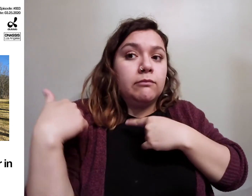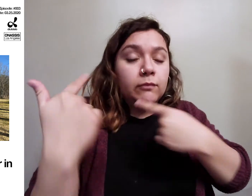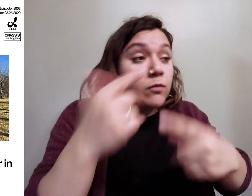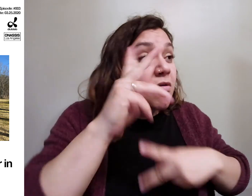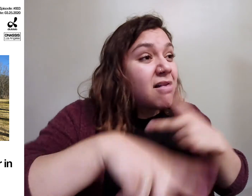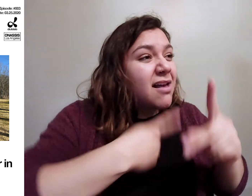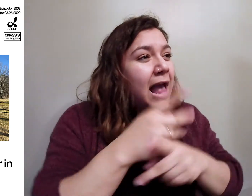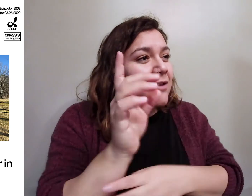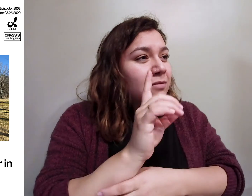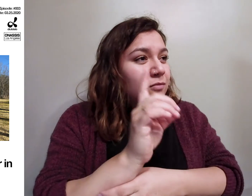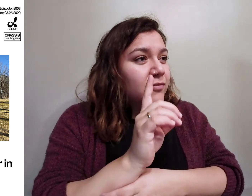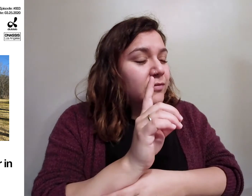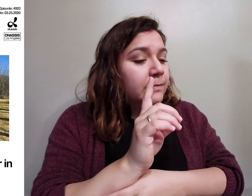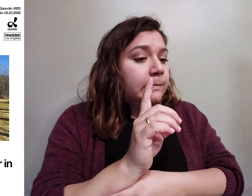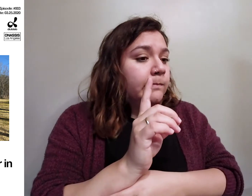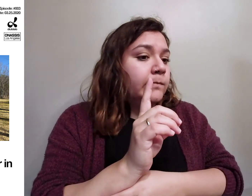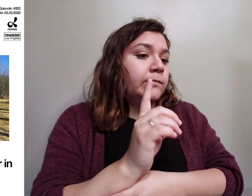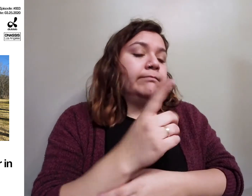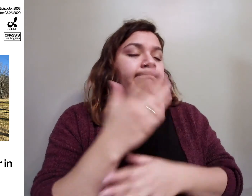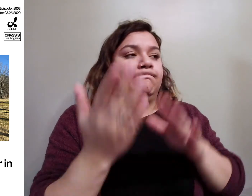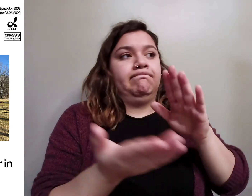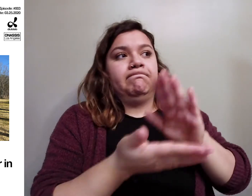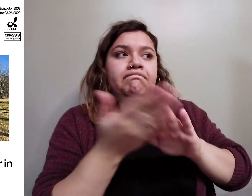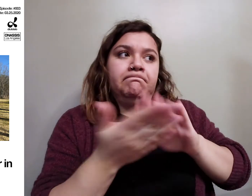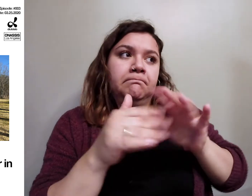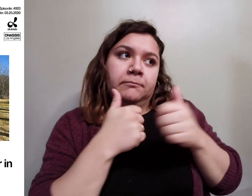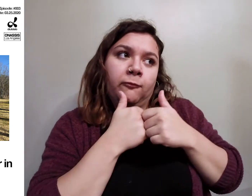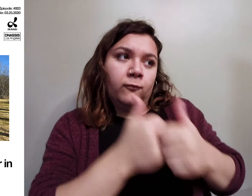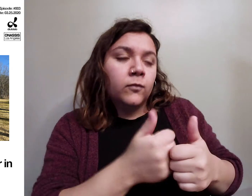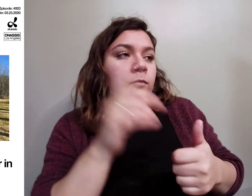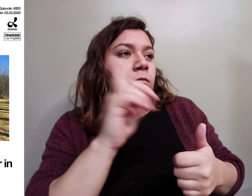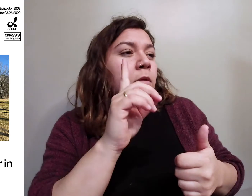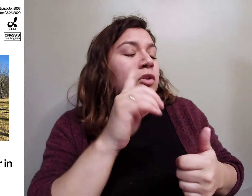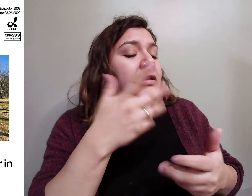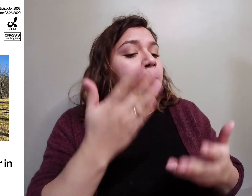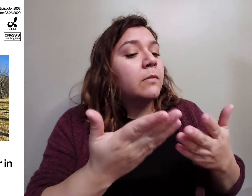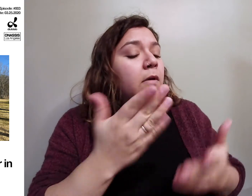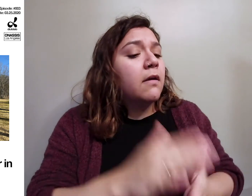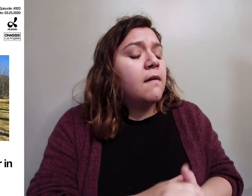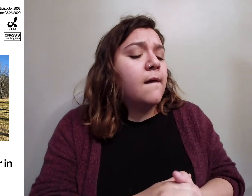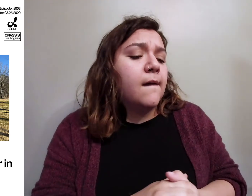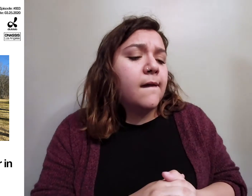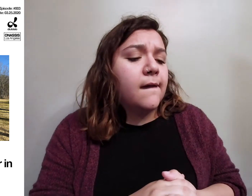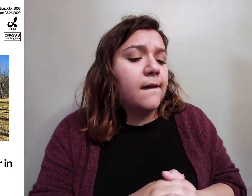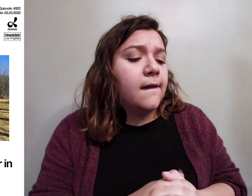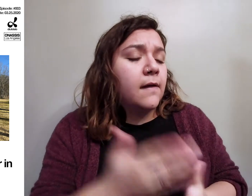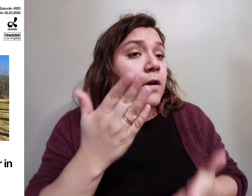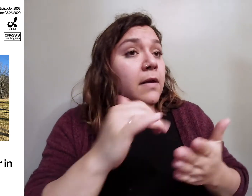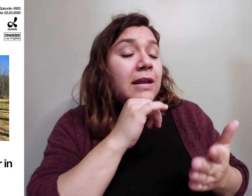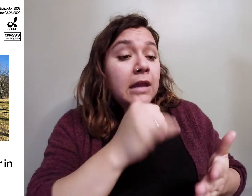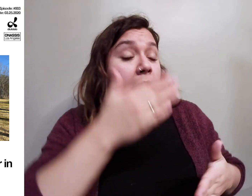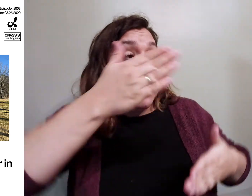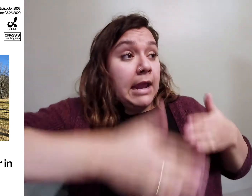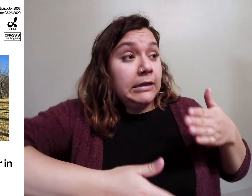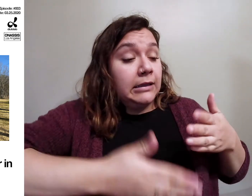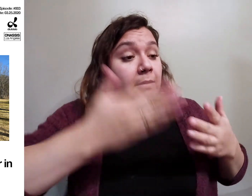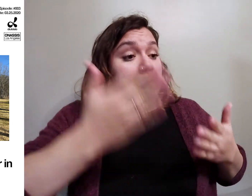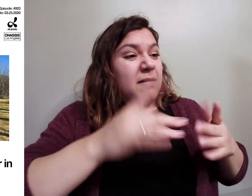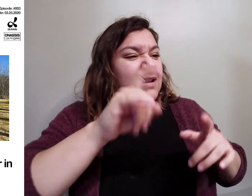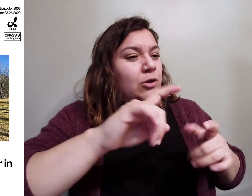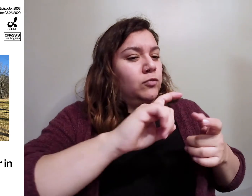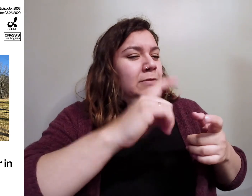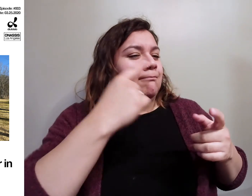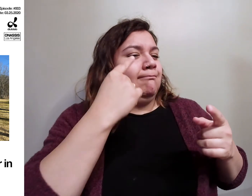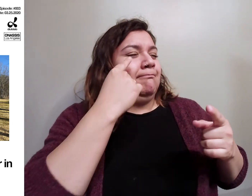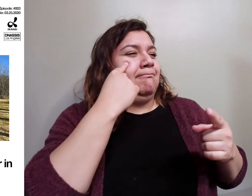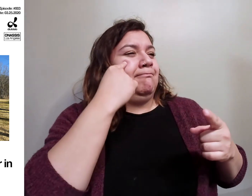be thought of in different ways with different priorities. So I'm wondering, when you think of how we might be hopeful